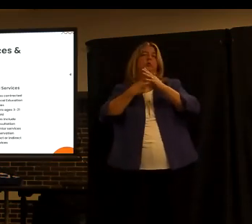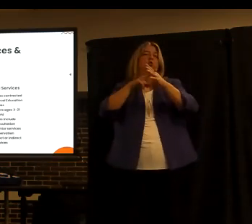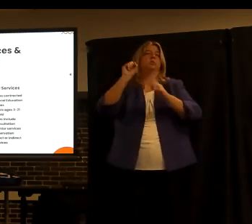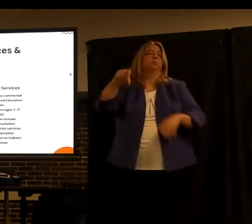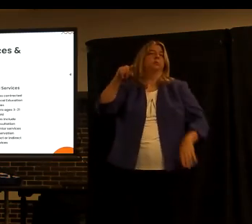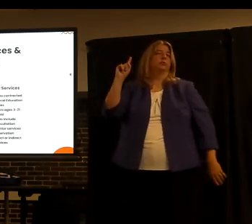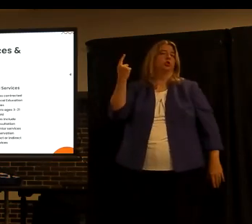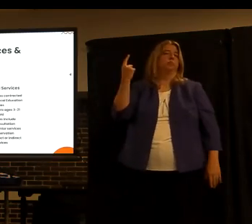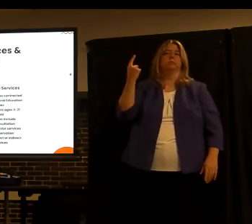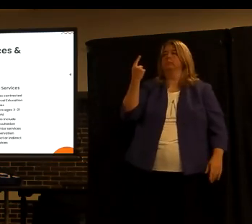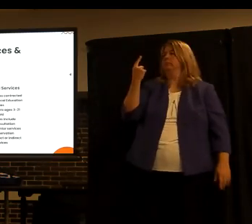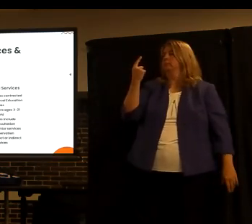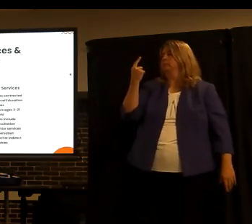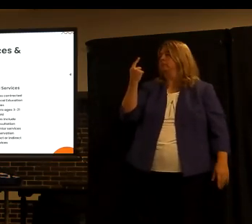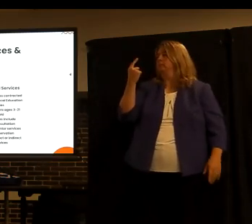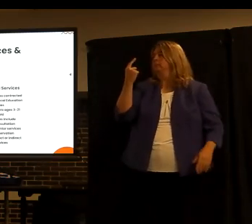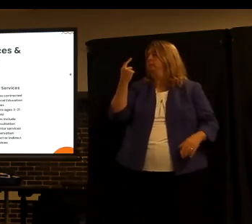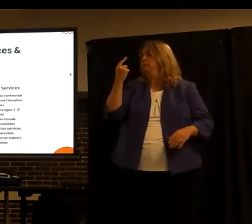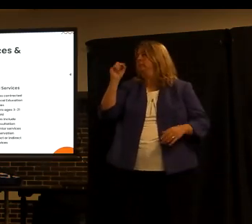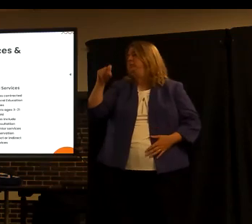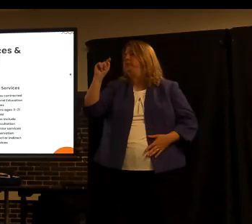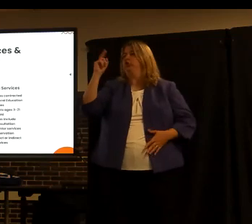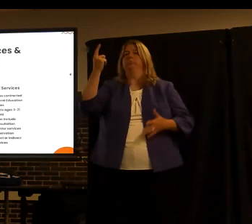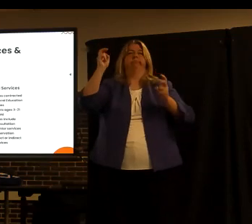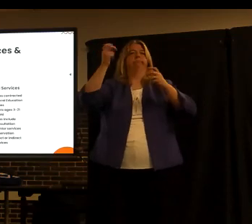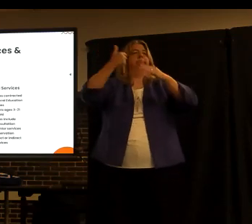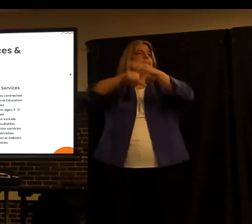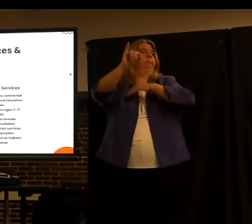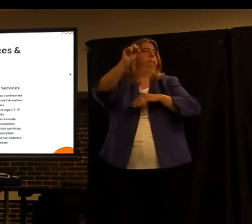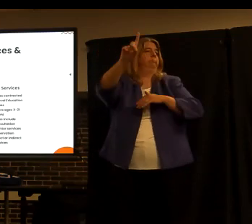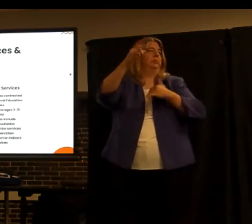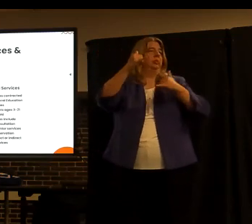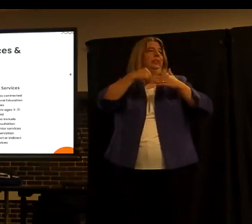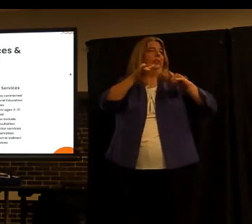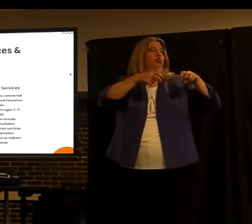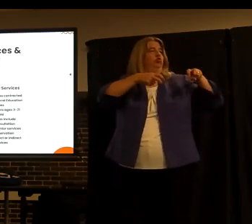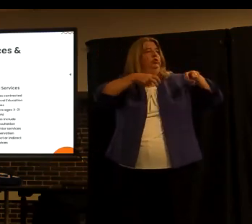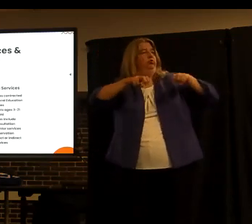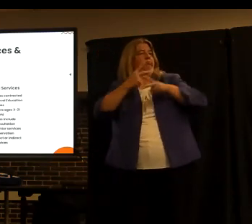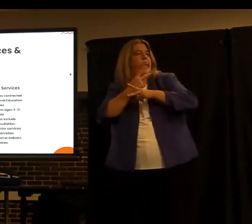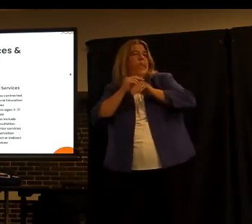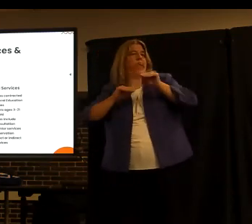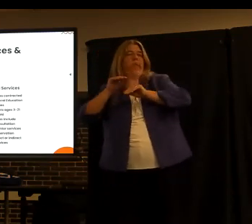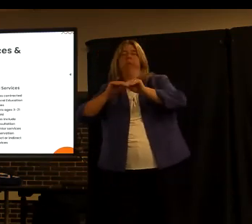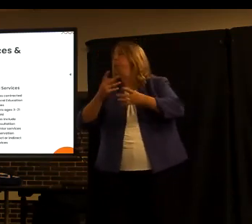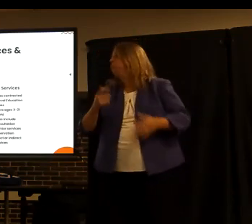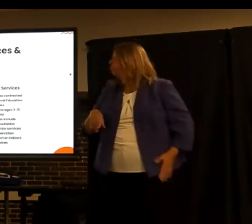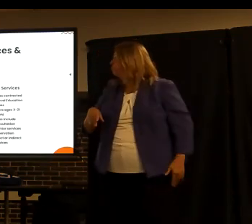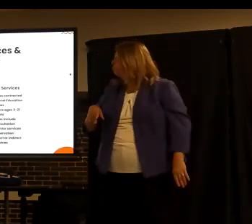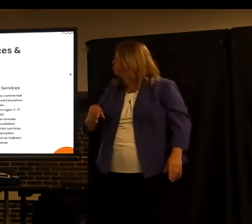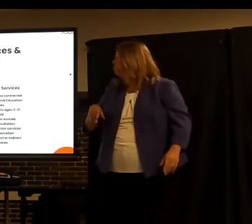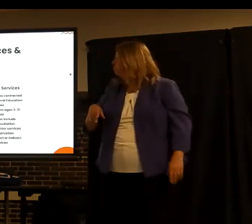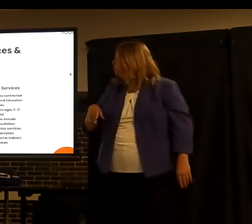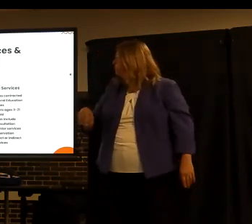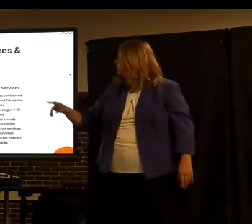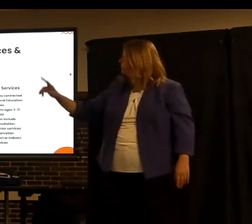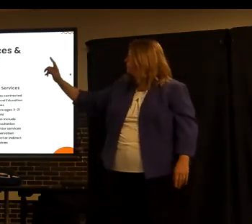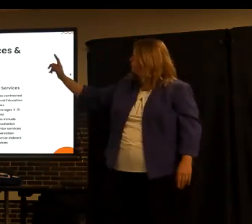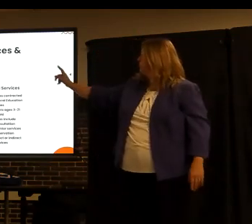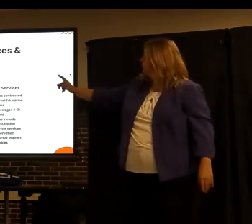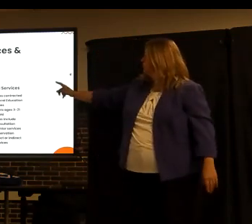et cetera. And that service will begin from ISD's end on September 1st. So we've been going through that